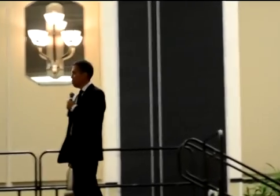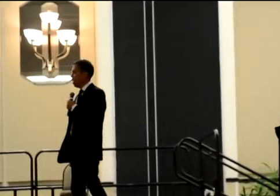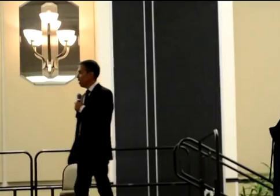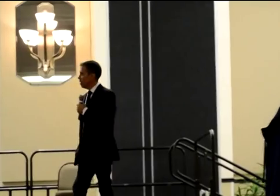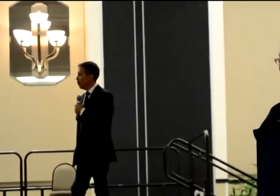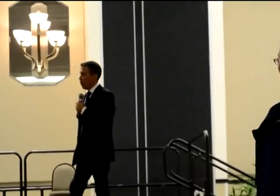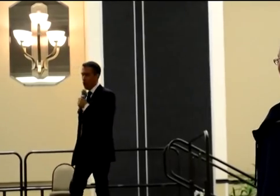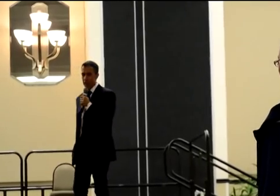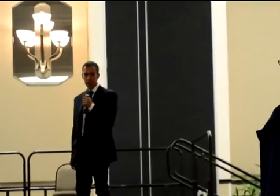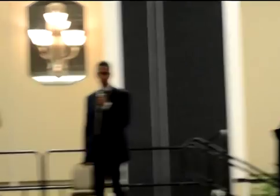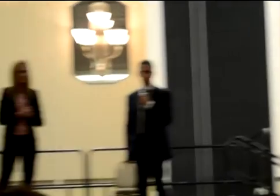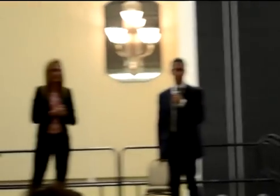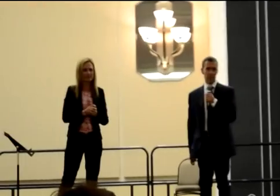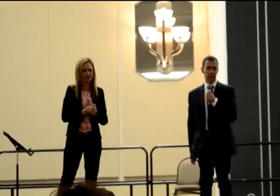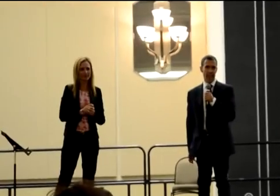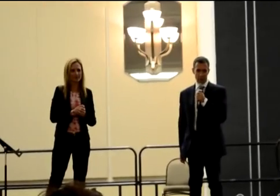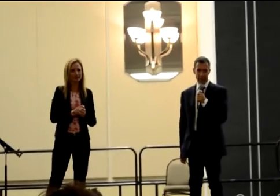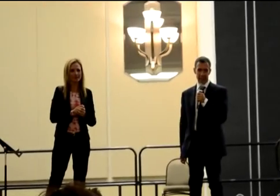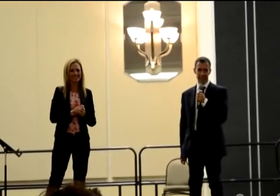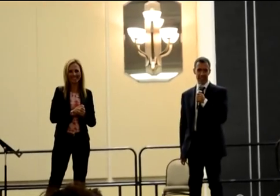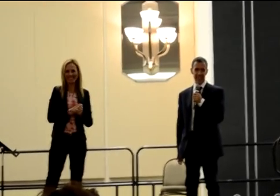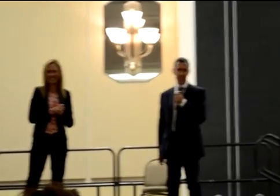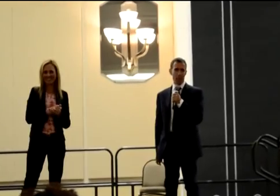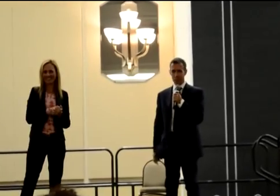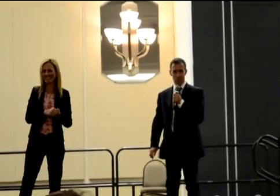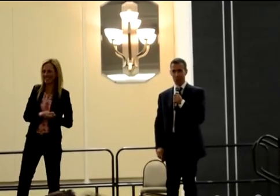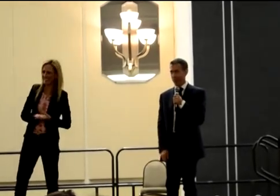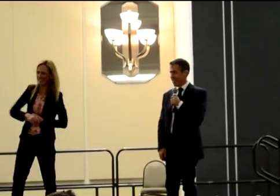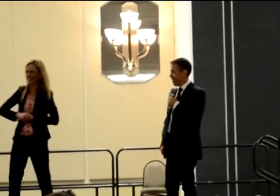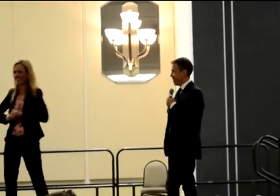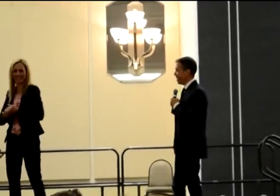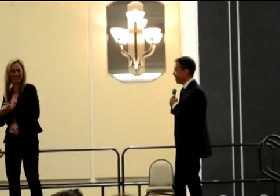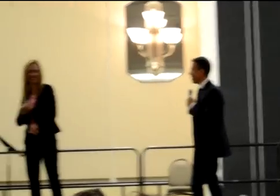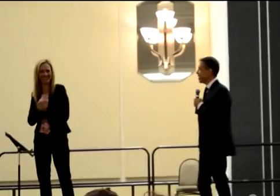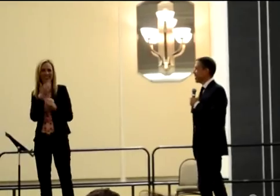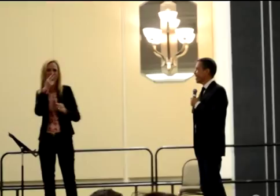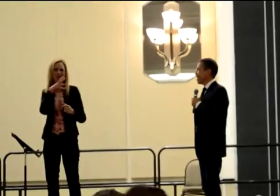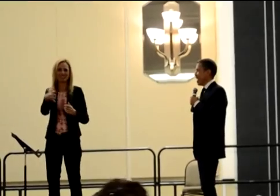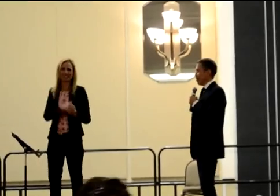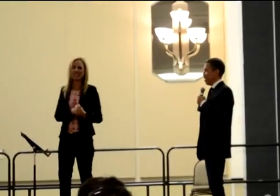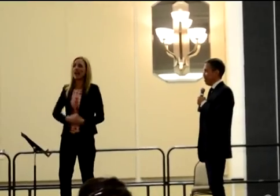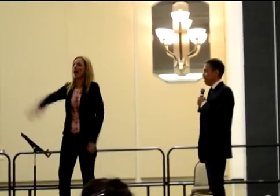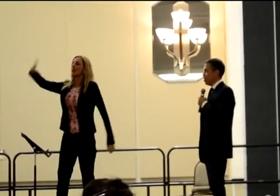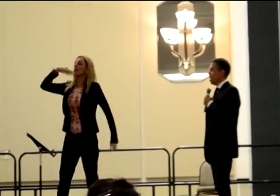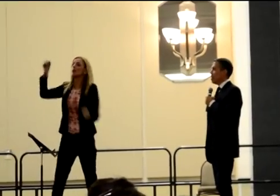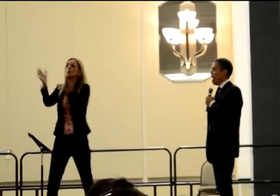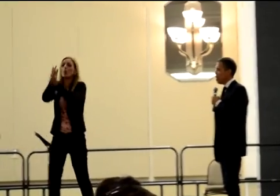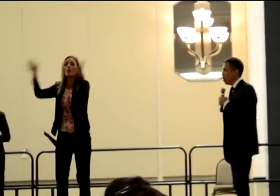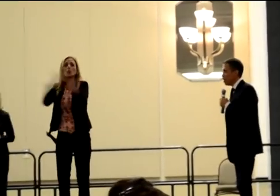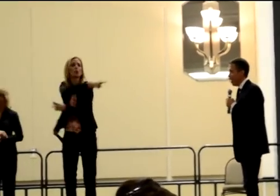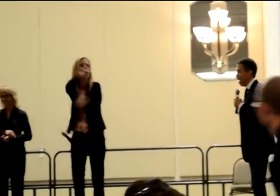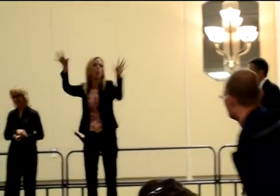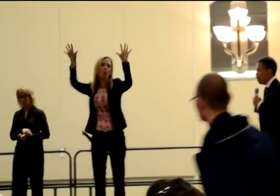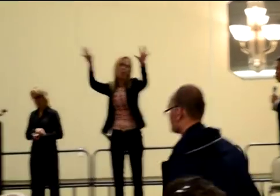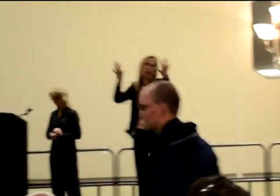It's the best way. We don't bite. I know that. Yeah, deaf people don't bite. Thank